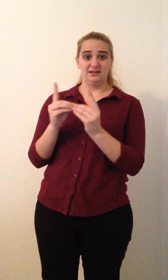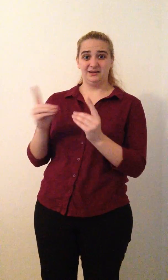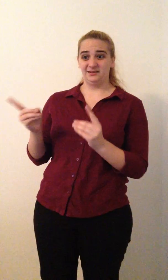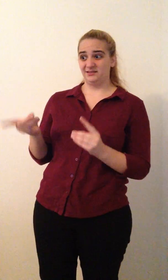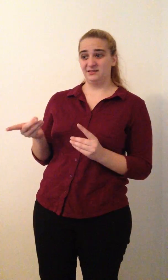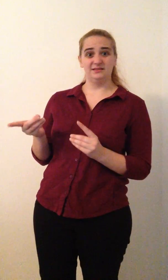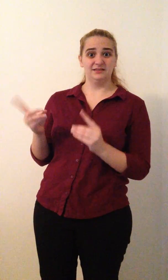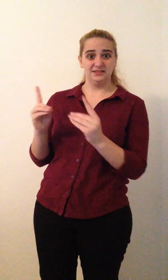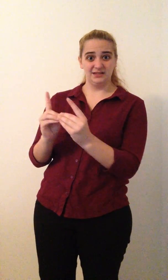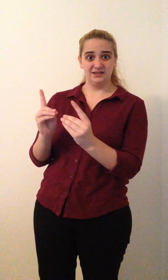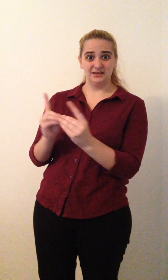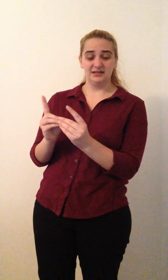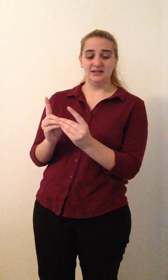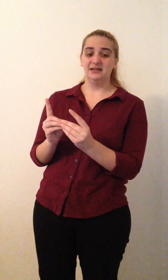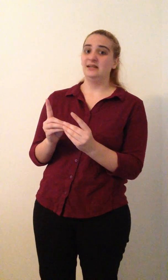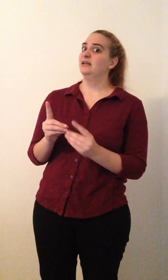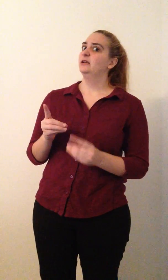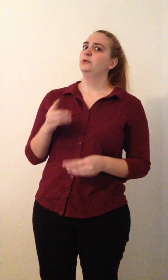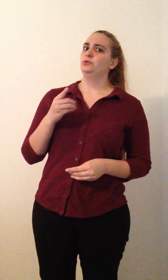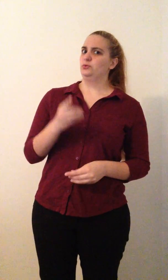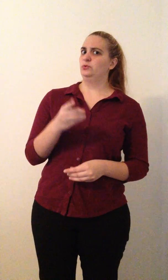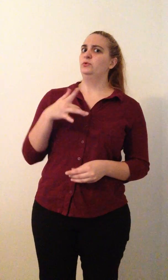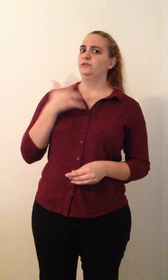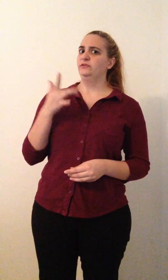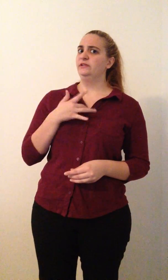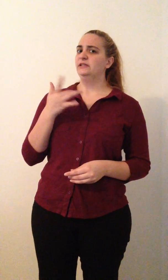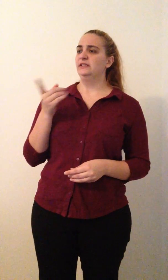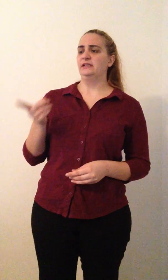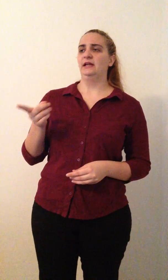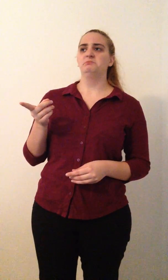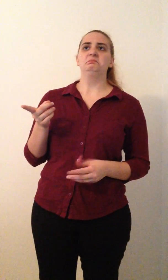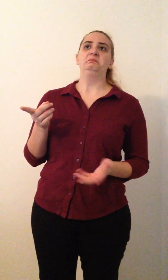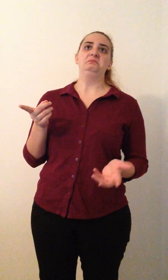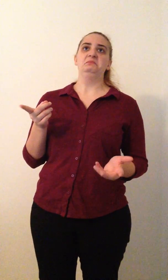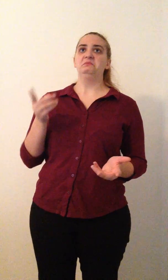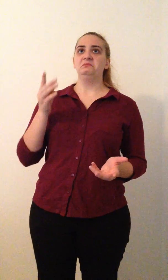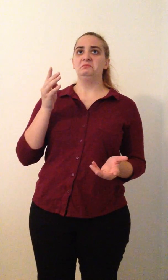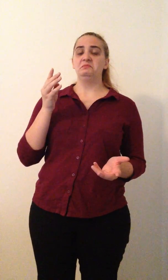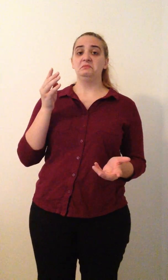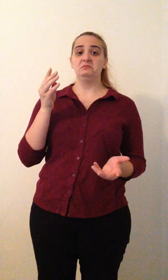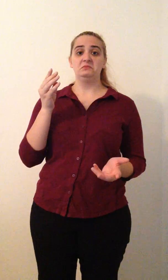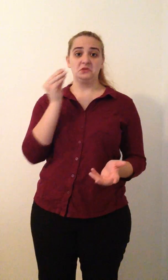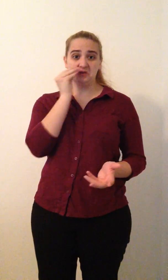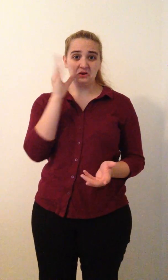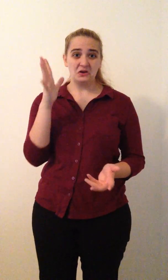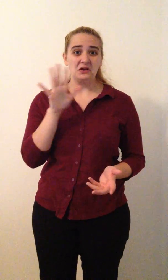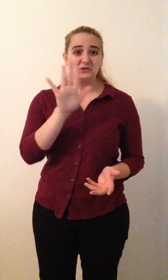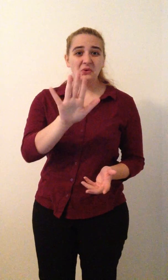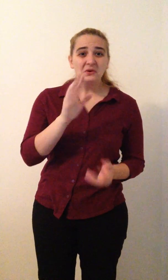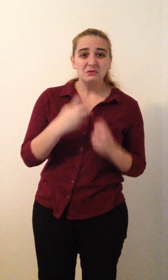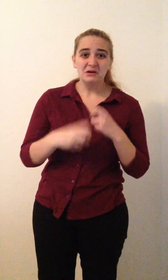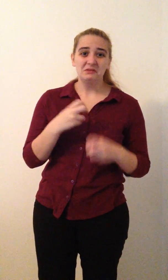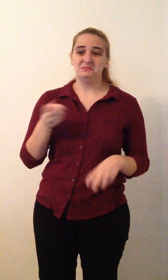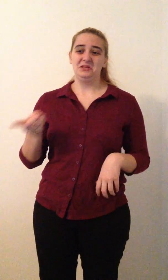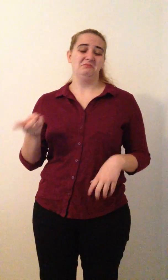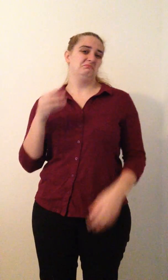might feel like you're not seen or heard or understood, or there's a lot that can come with the